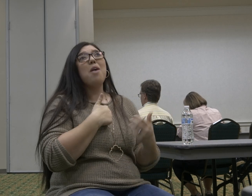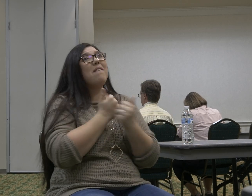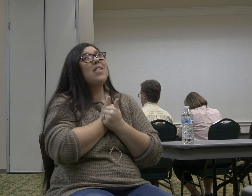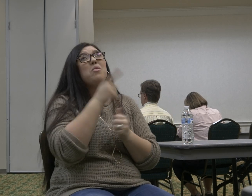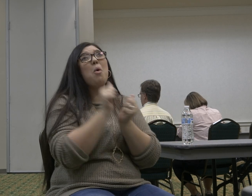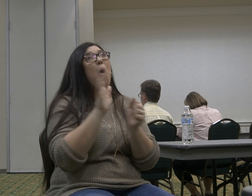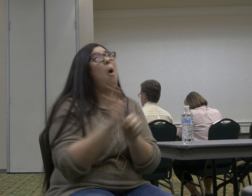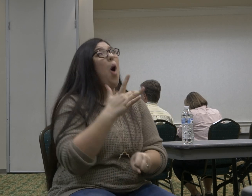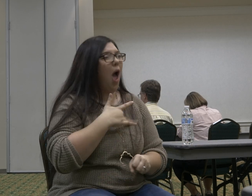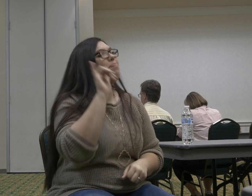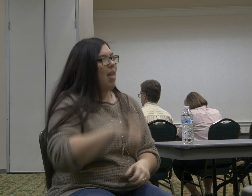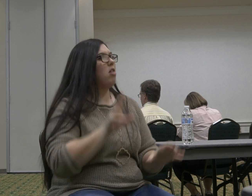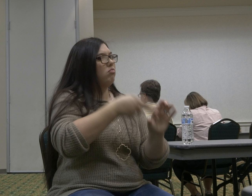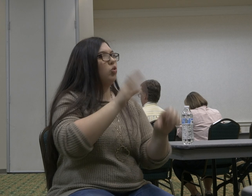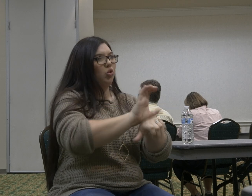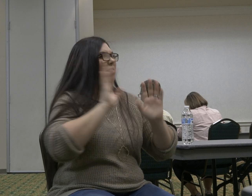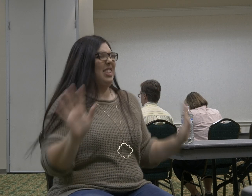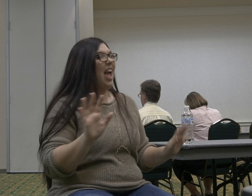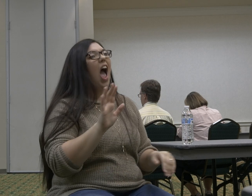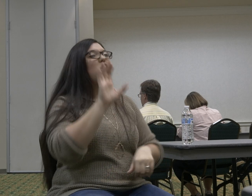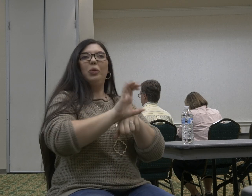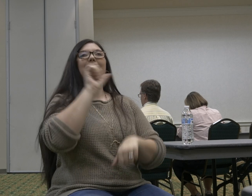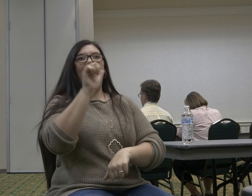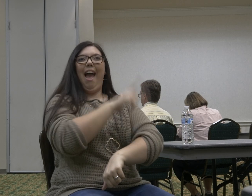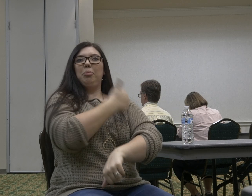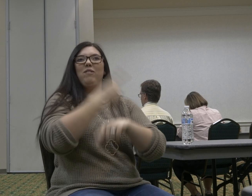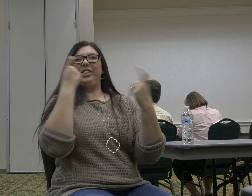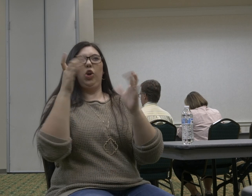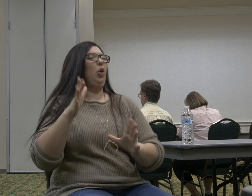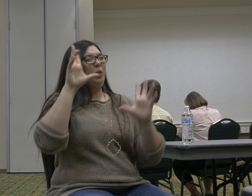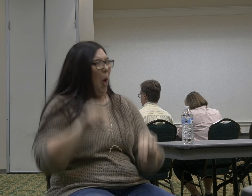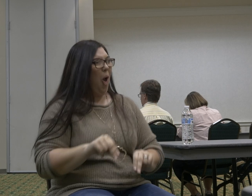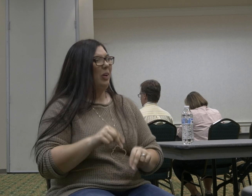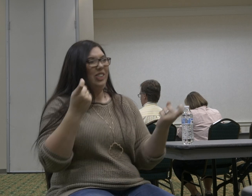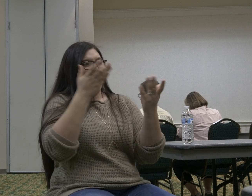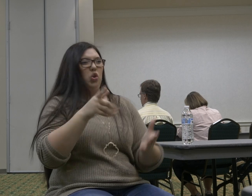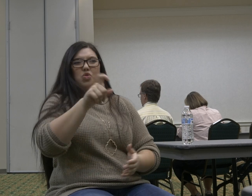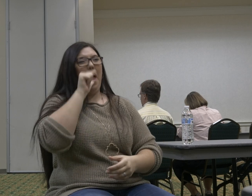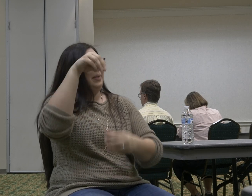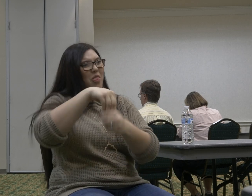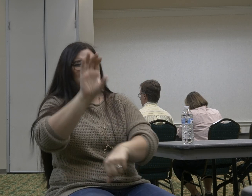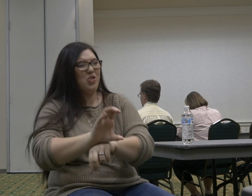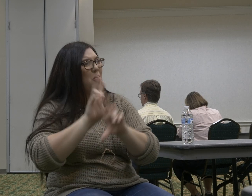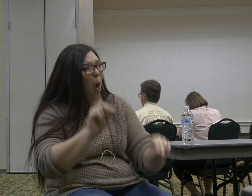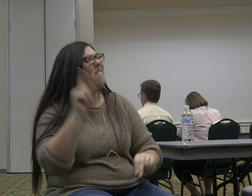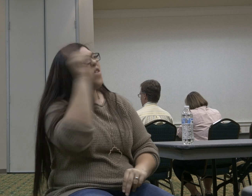welcome in His church. His church is not a hospital for sinners. Sinners don't even belong in the church. See, this false doctrine is in the heart of this